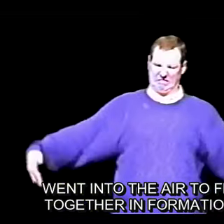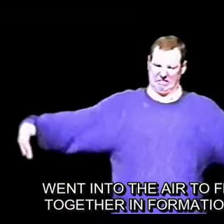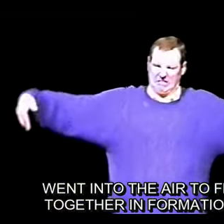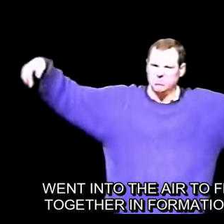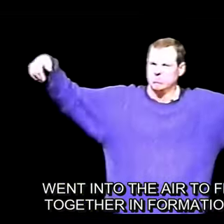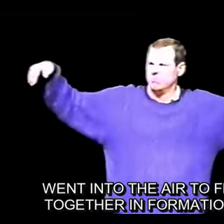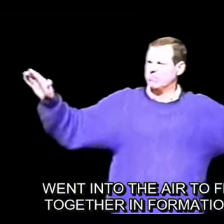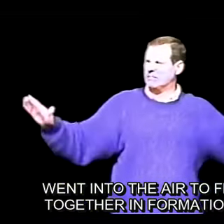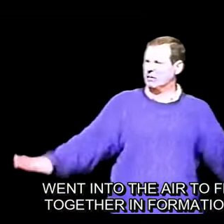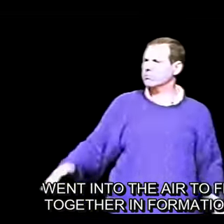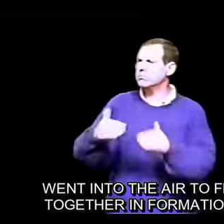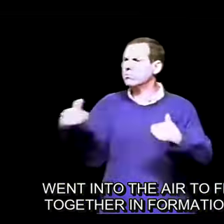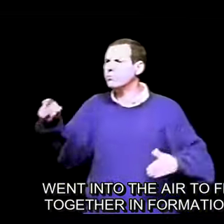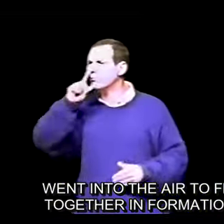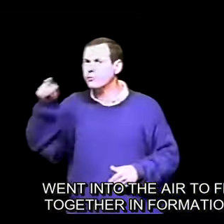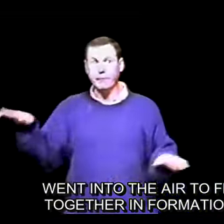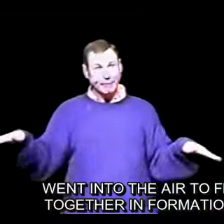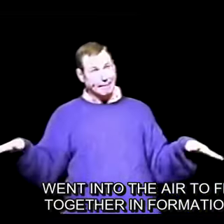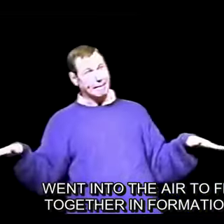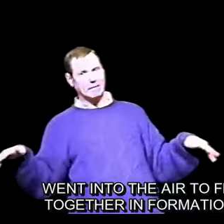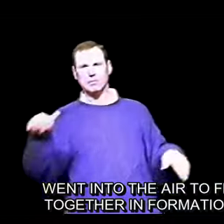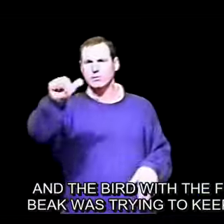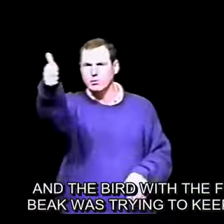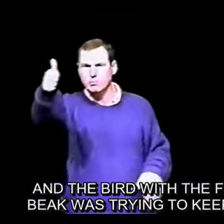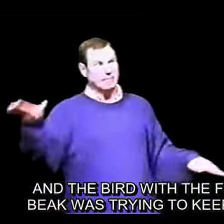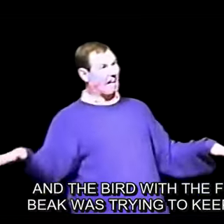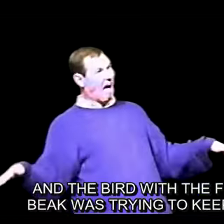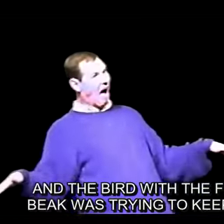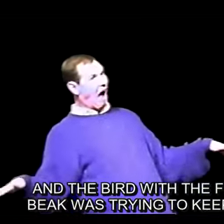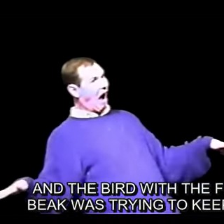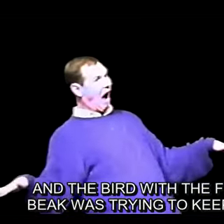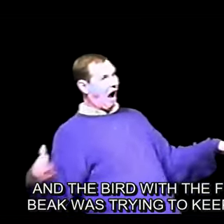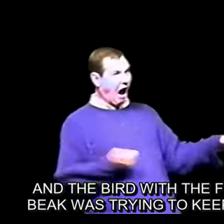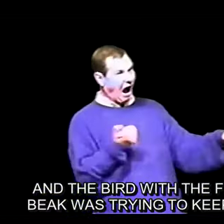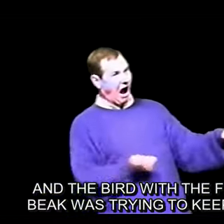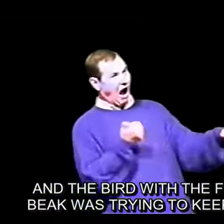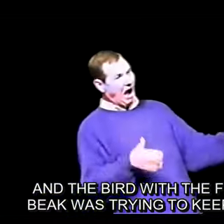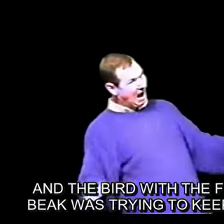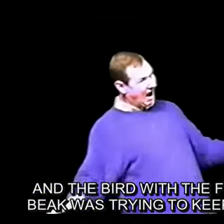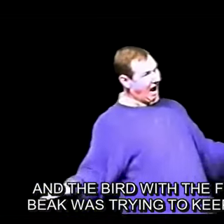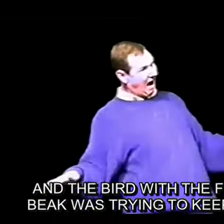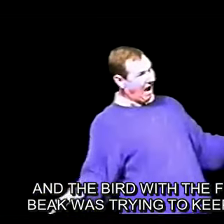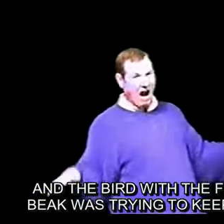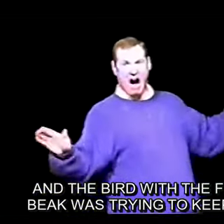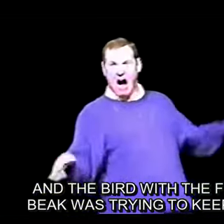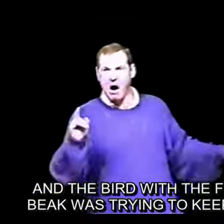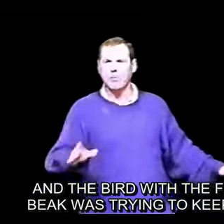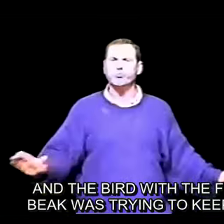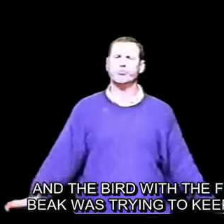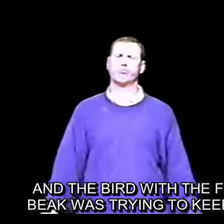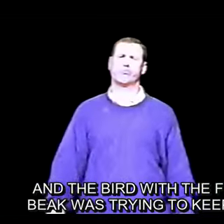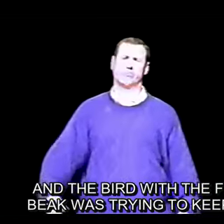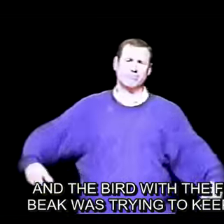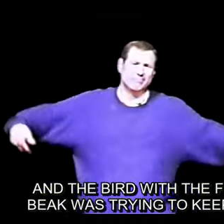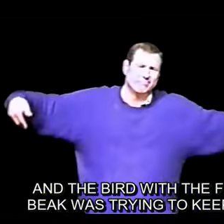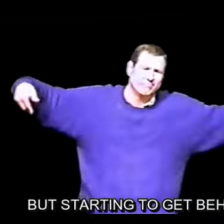formation. And the bird with the flat beak was trying to keep up, but starting to